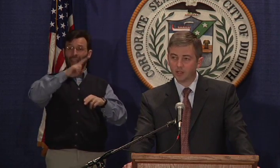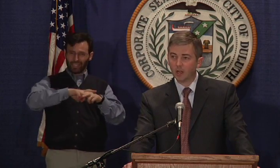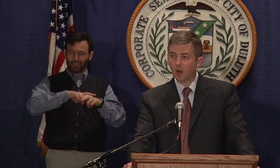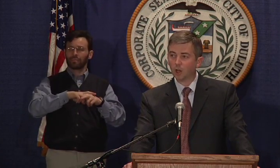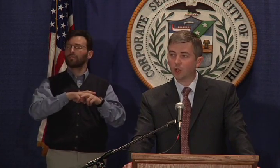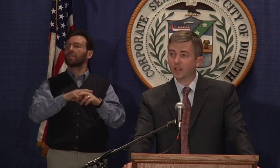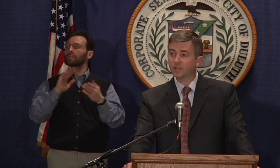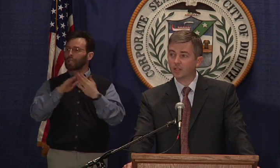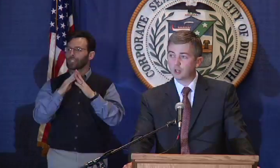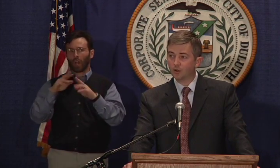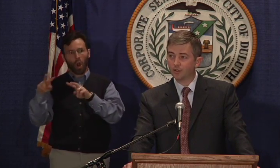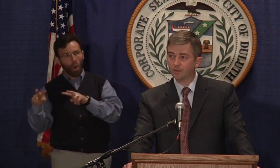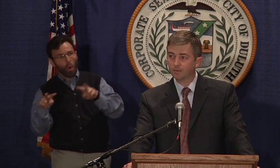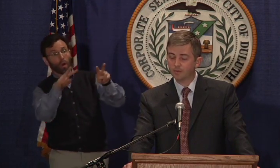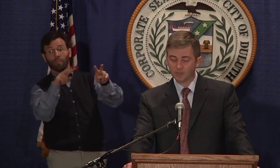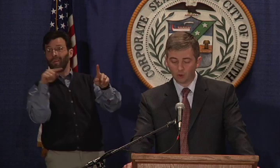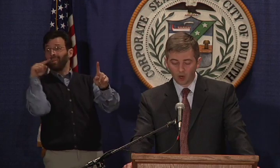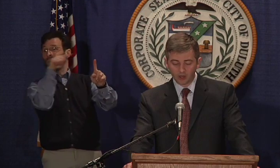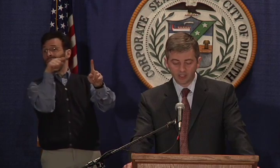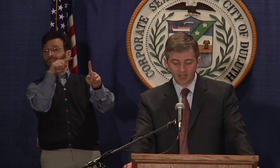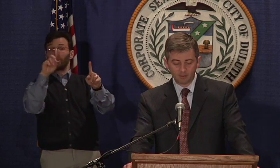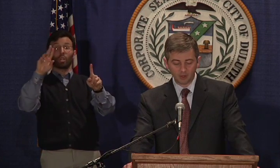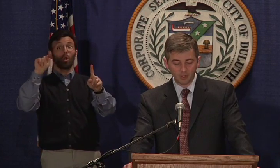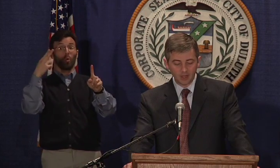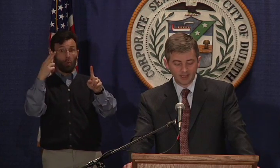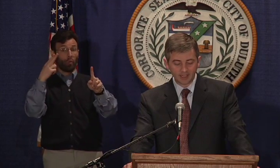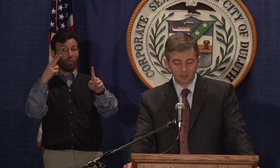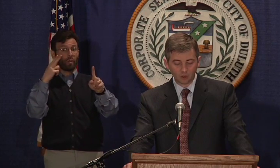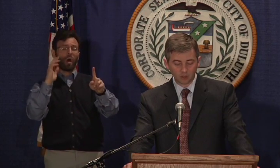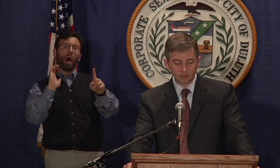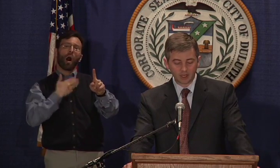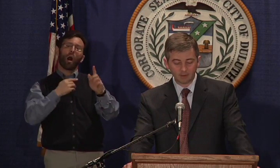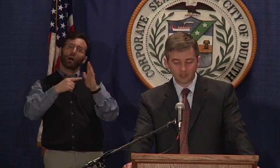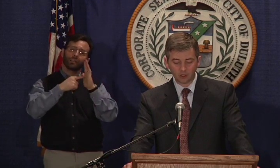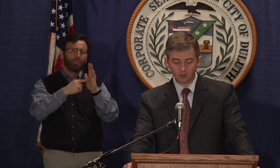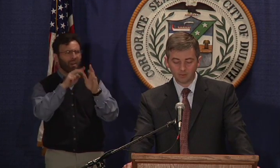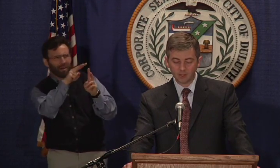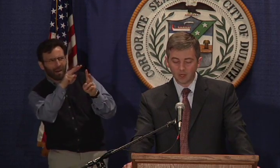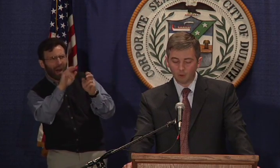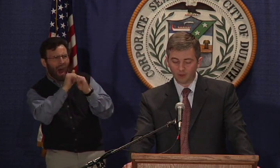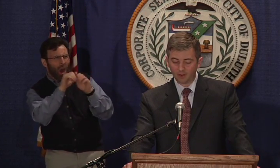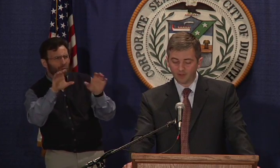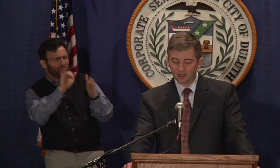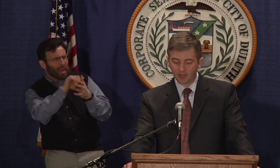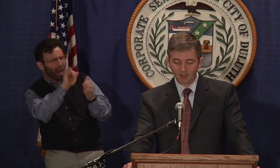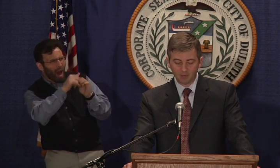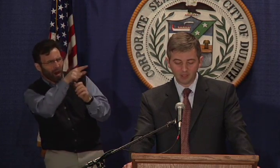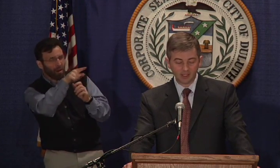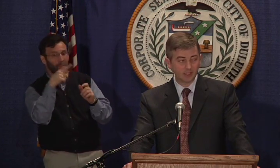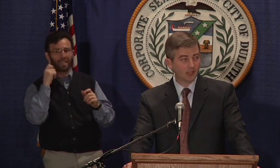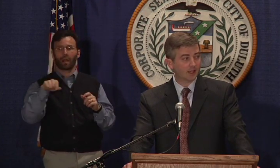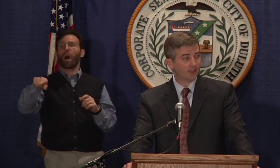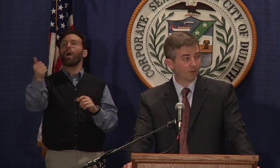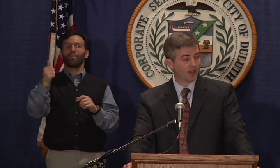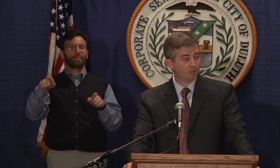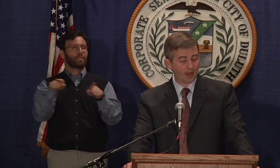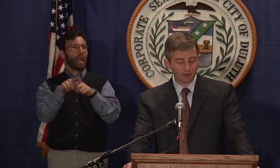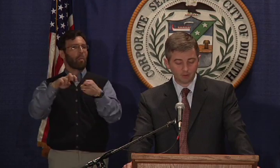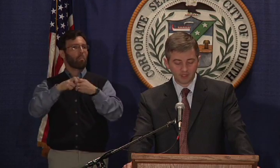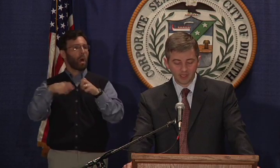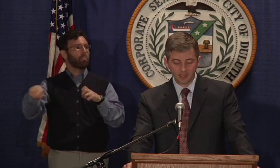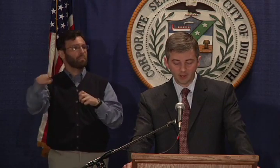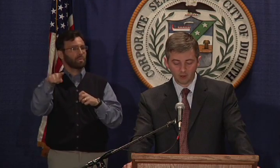the nation are looking to Duluth, to our example, as they struggle to come to terms with unfunded liabilities that